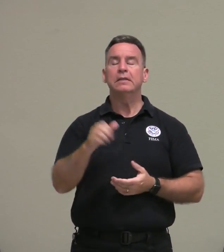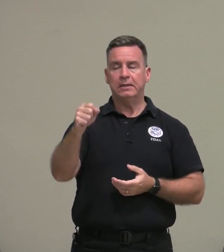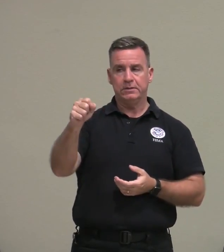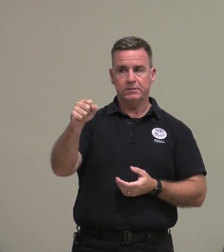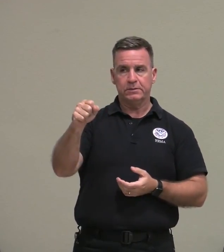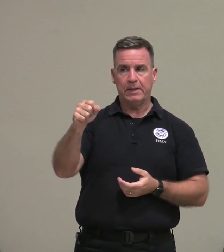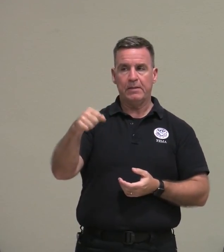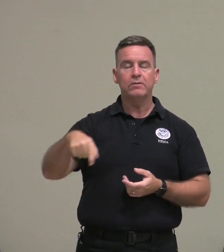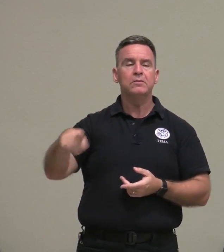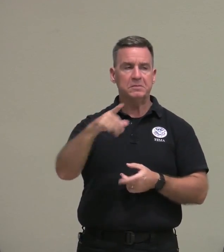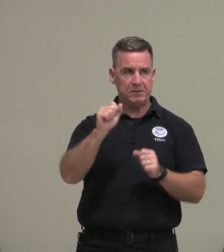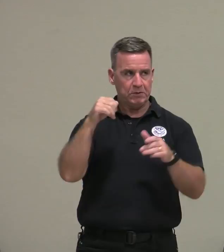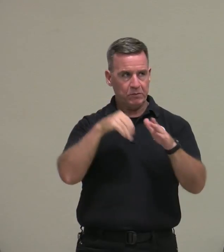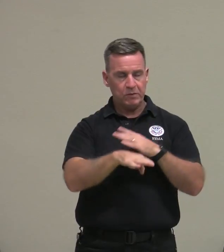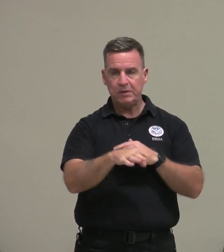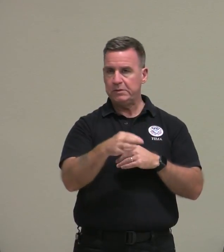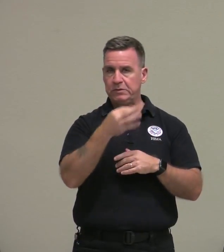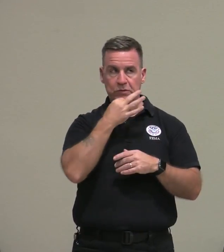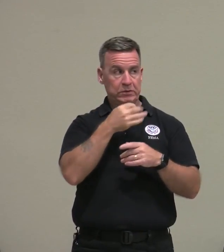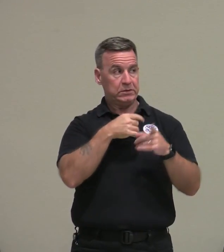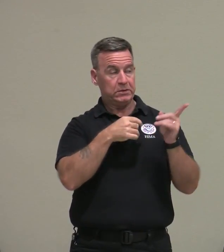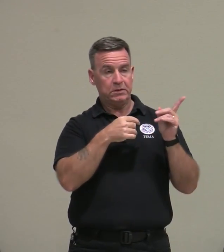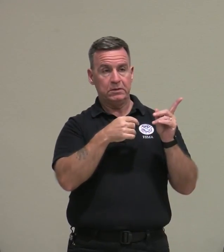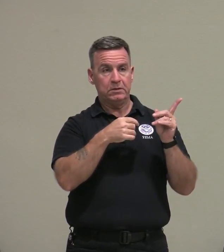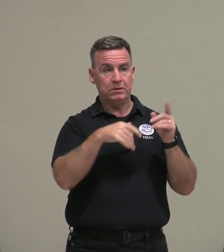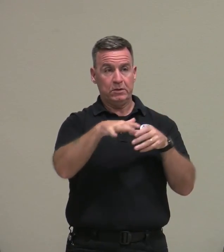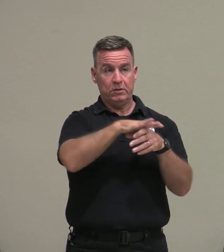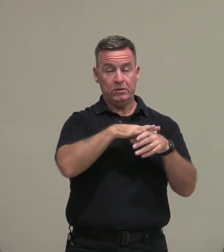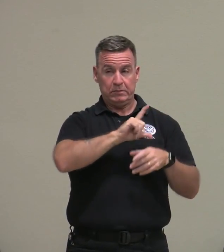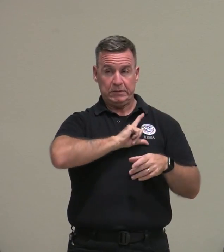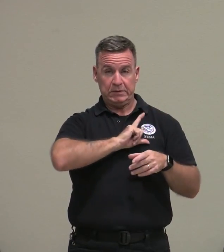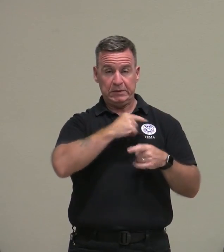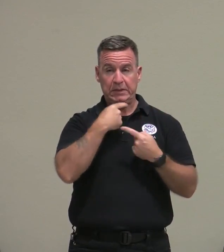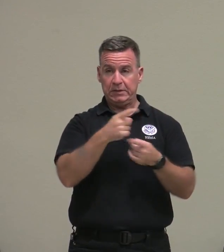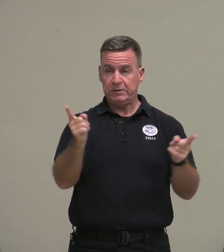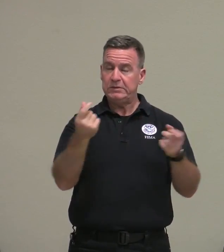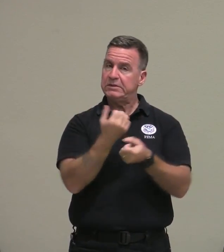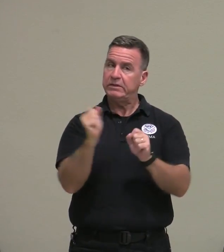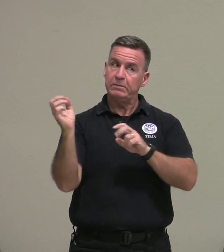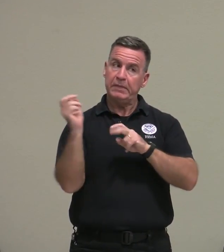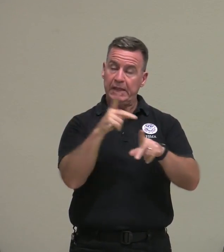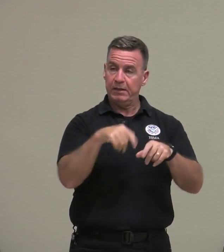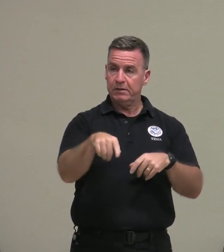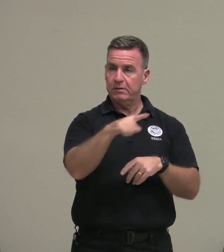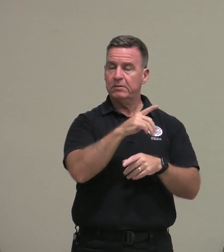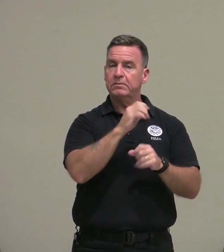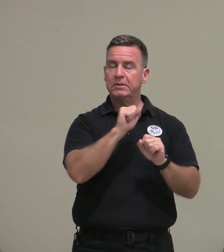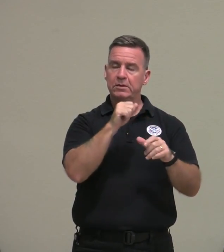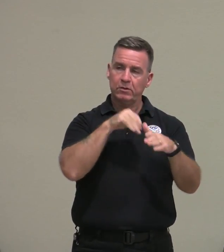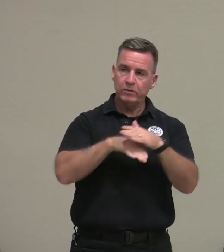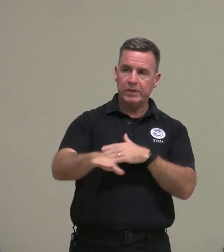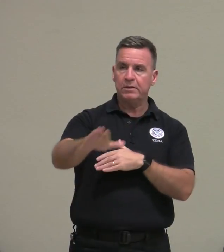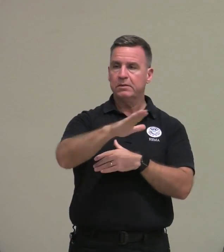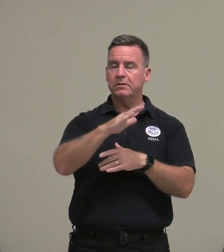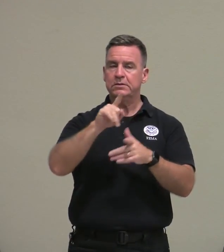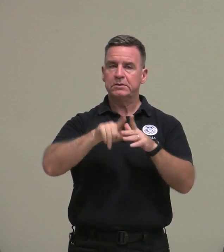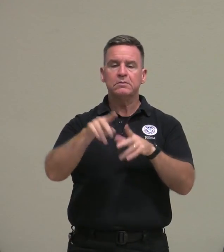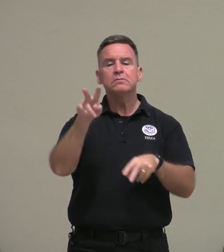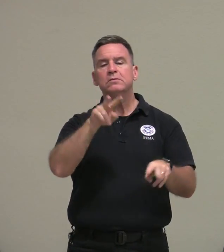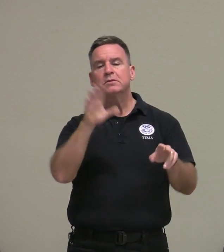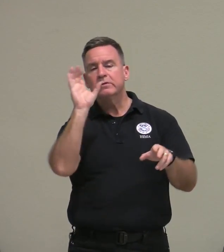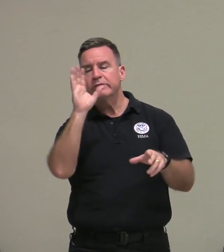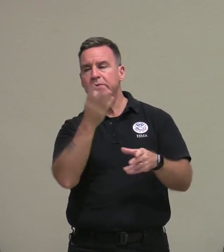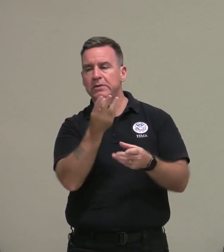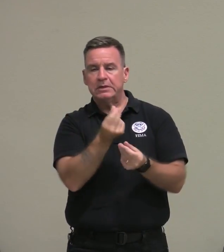Yes. You will be able to go in as soon as the local law enforcement tells you it's safe to reenter. You'll be able to go in and start looking